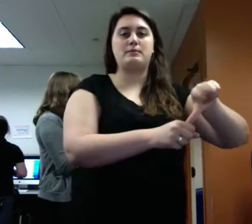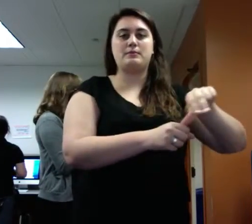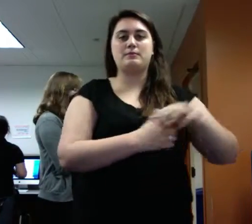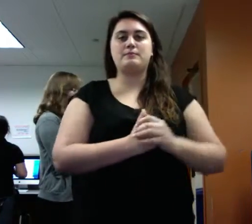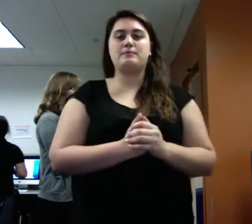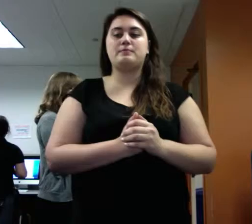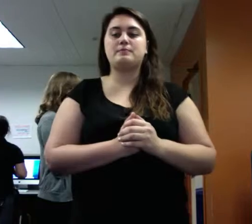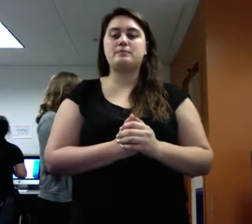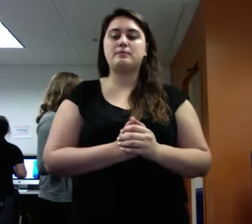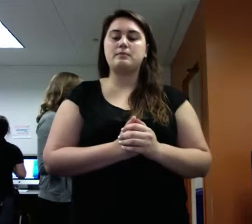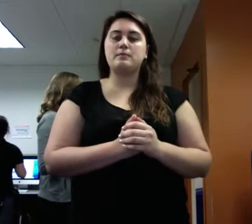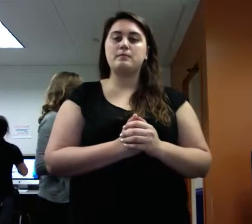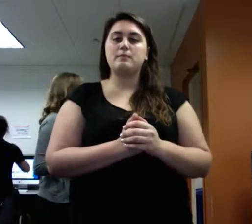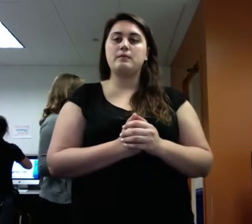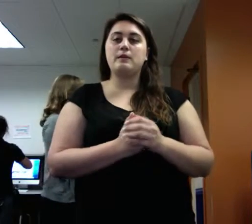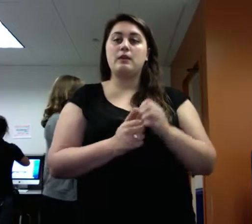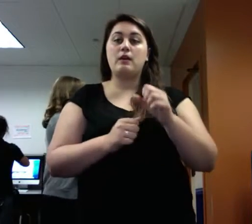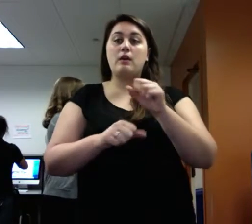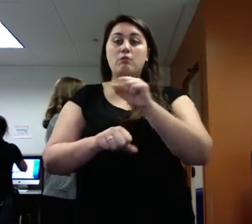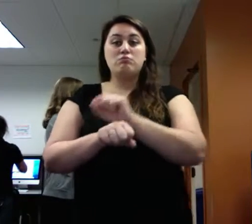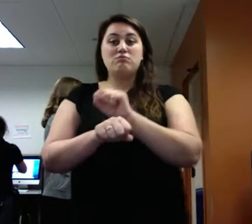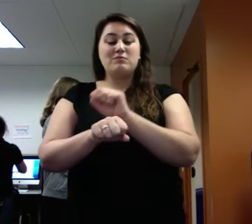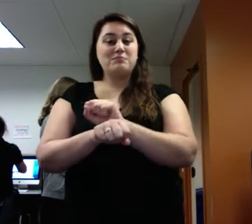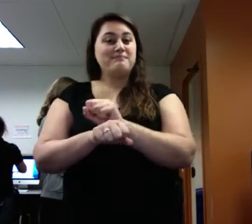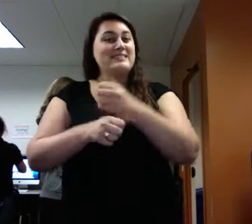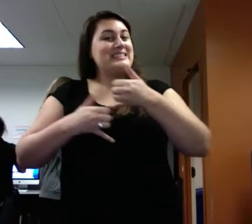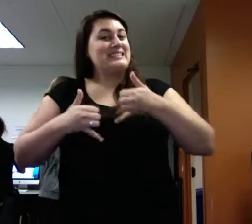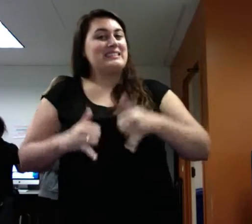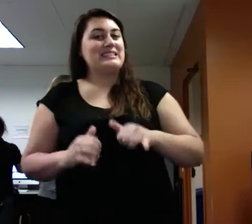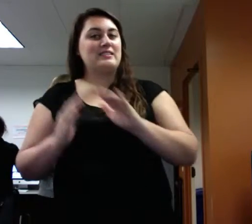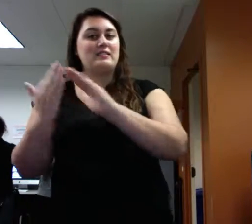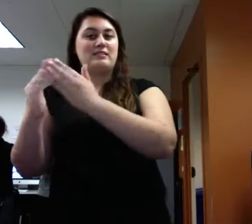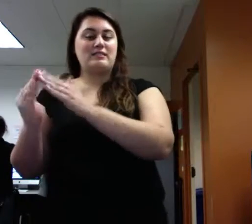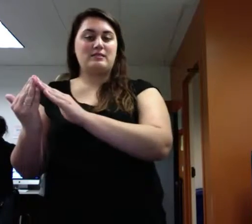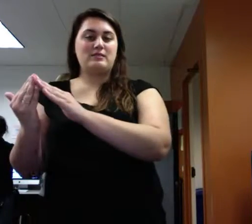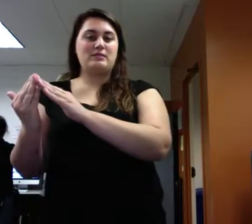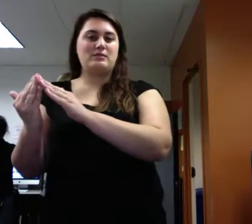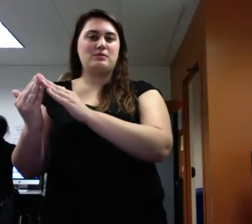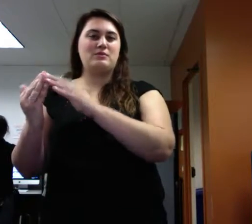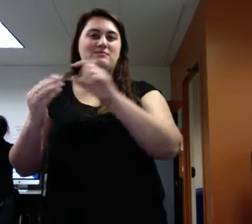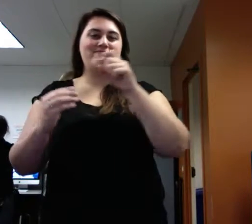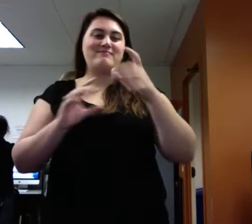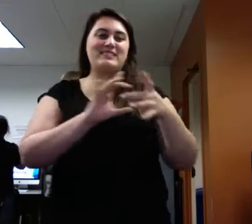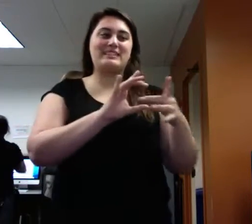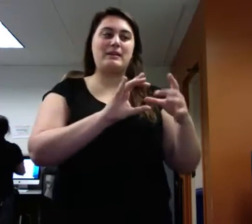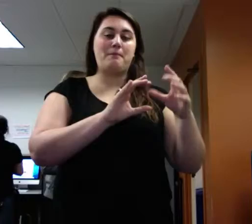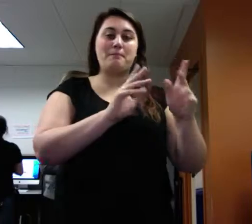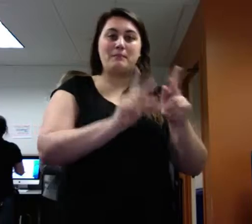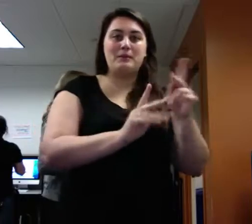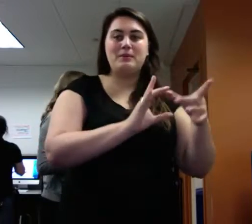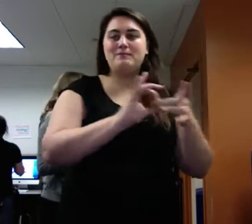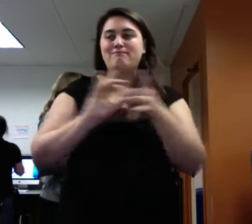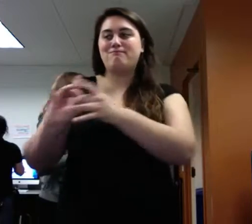still centered in the central cities, so people were still attached to the central cities. They could live in the suburbs, but they had to come